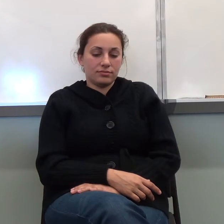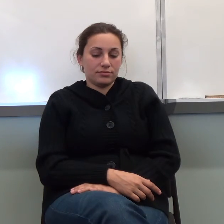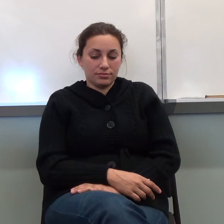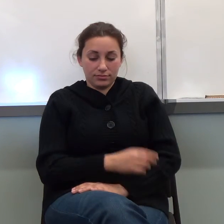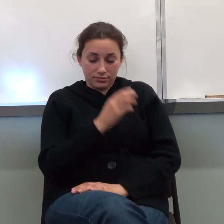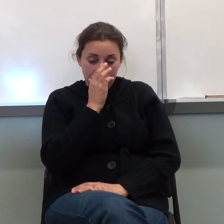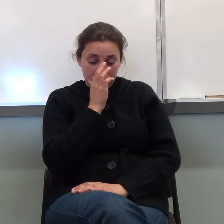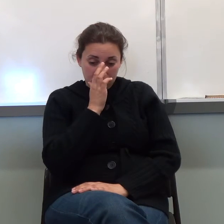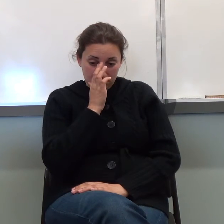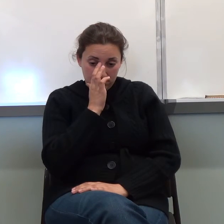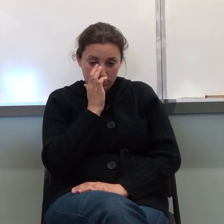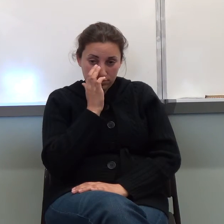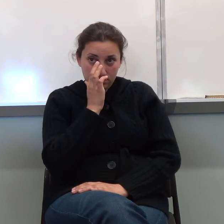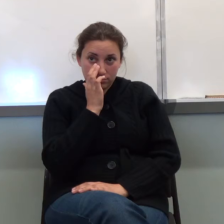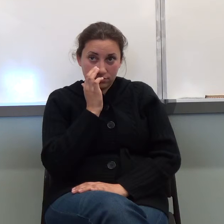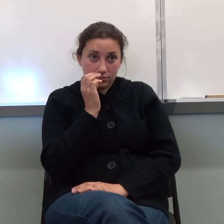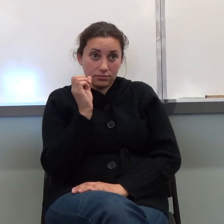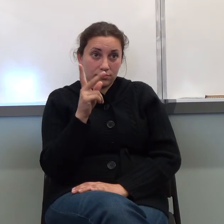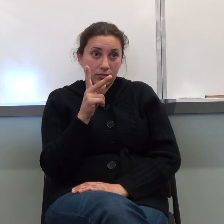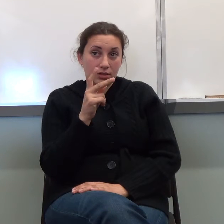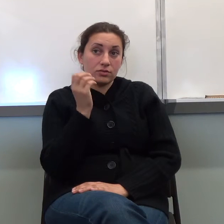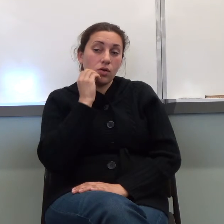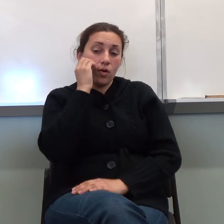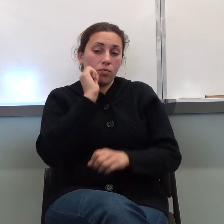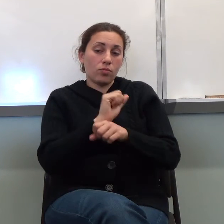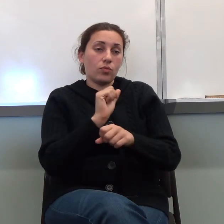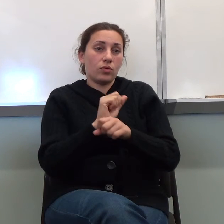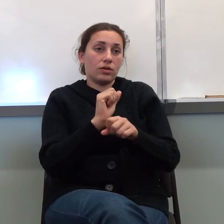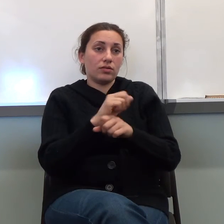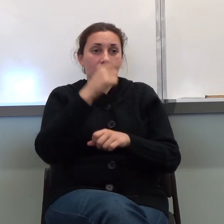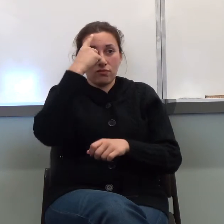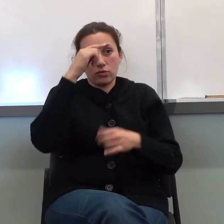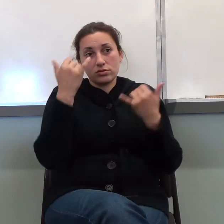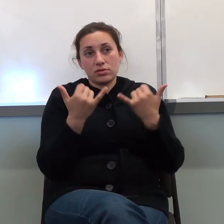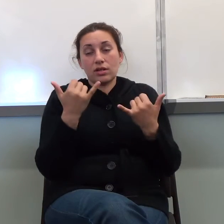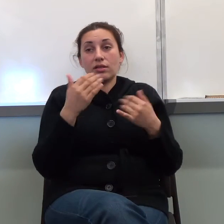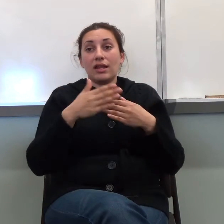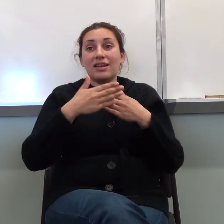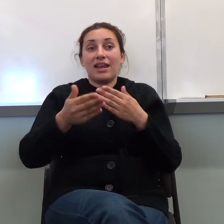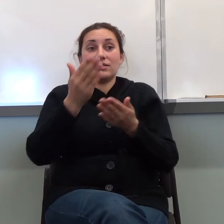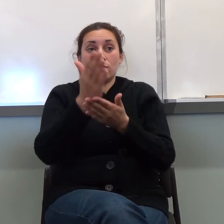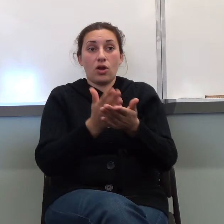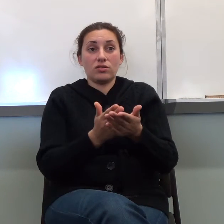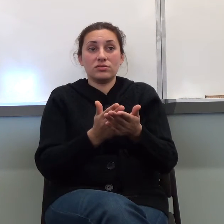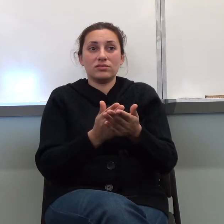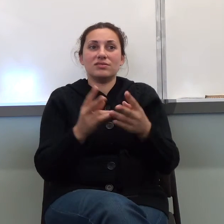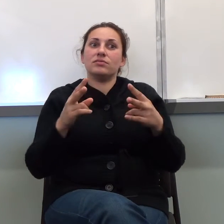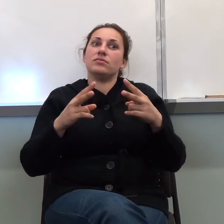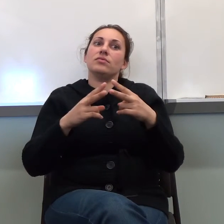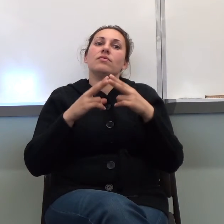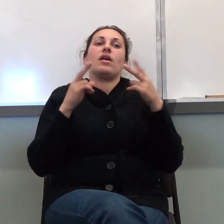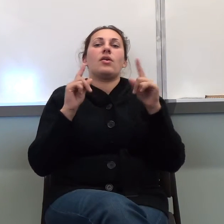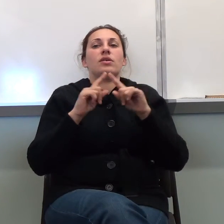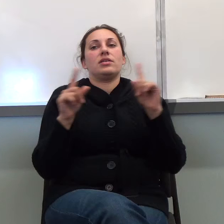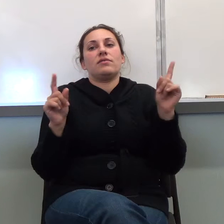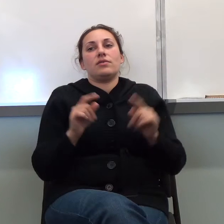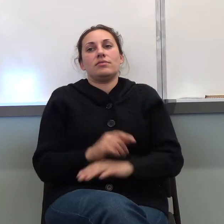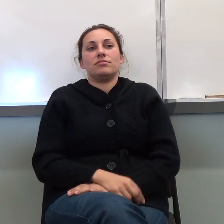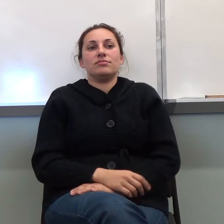So I'm going to put the homework up for today because the next section is very different. And we don't have time to do much